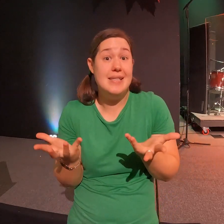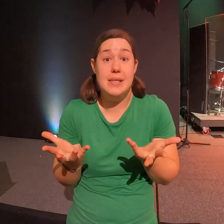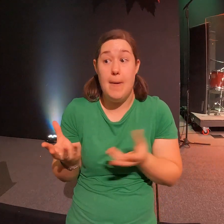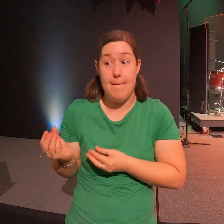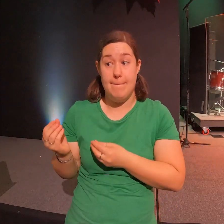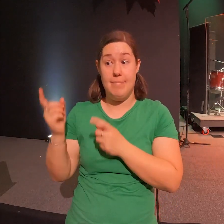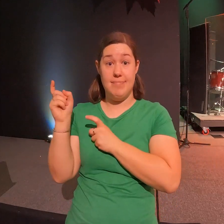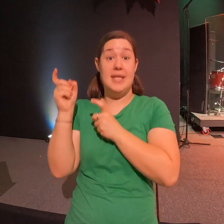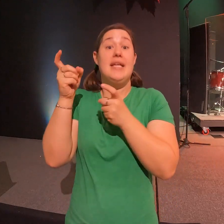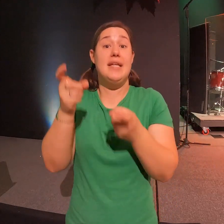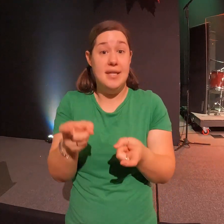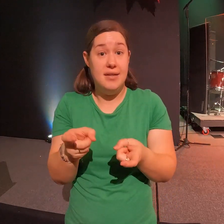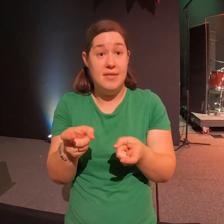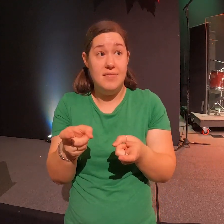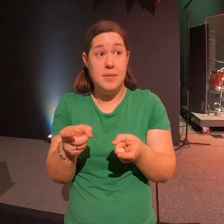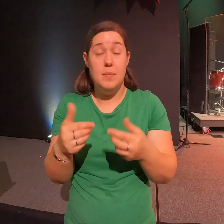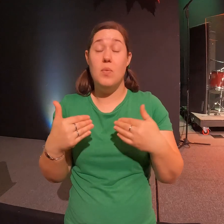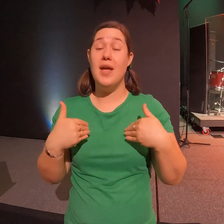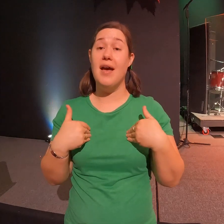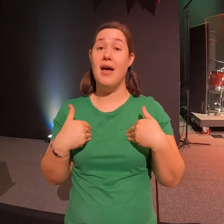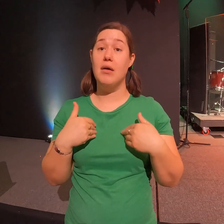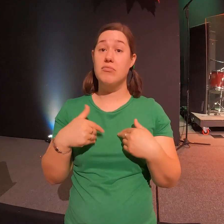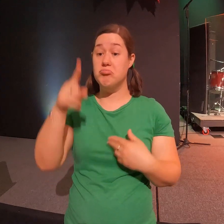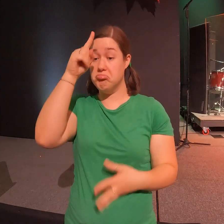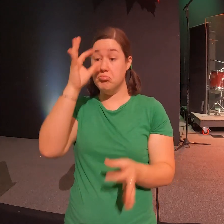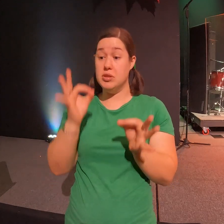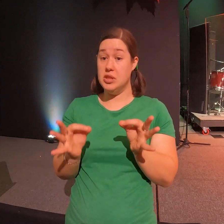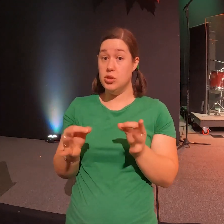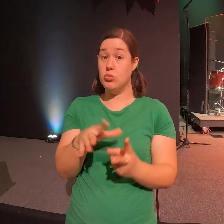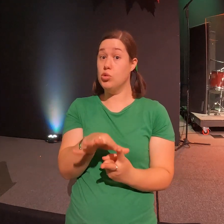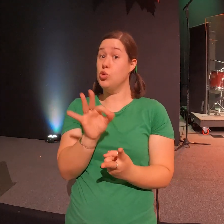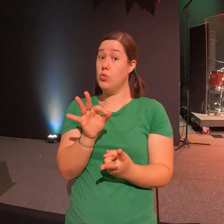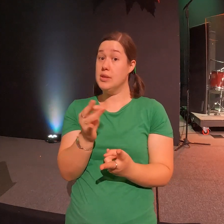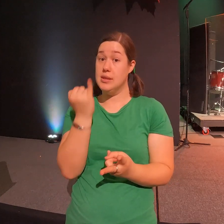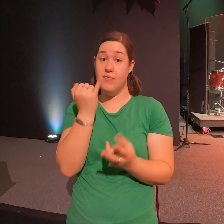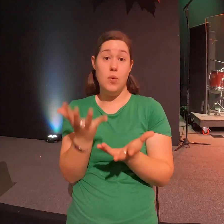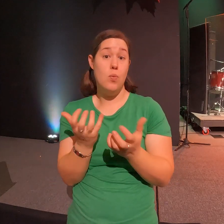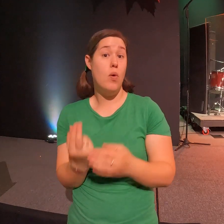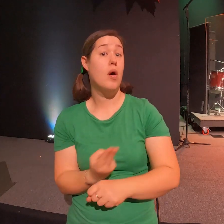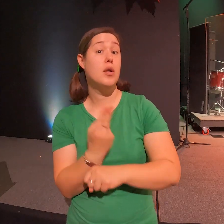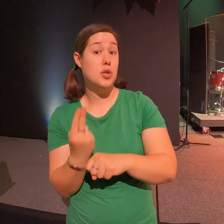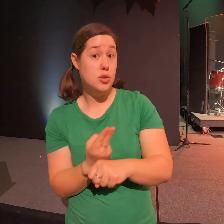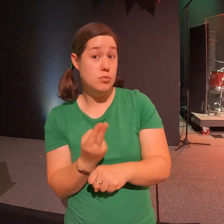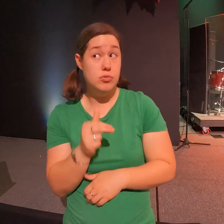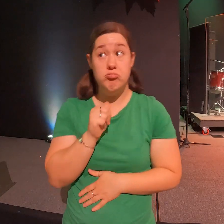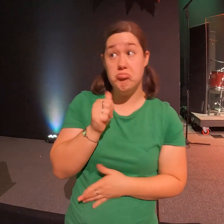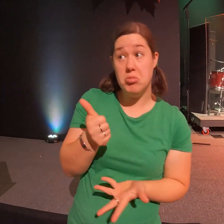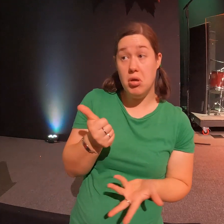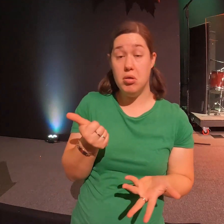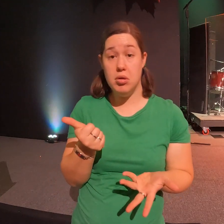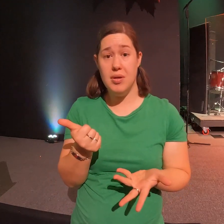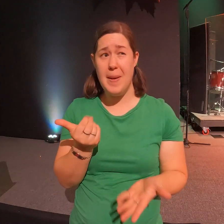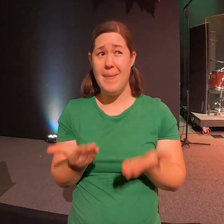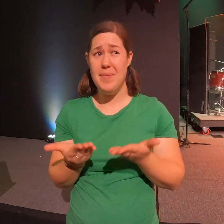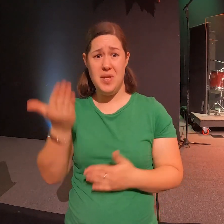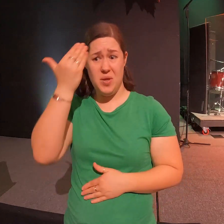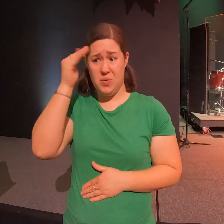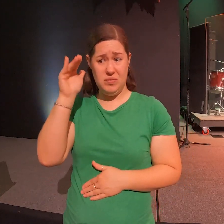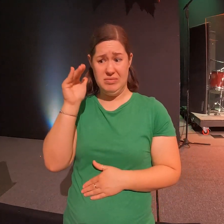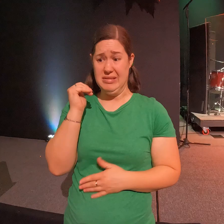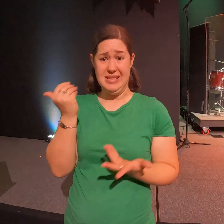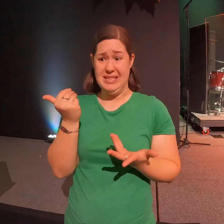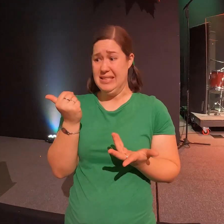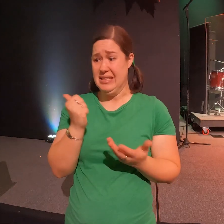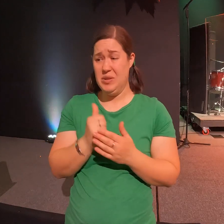that we have the choice to use it or not. Maybe we don't use it because Well, maybe we're afraid. Or